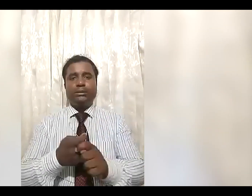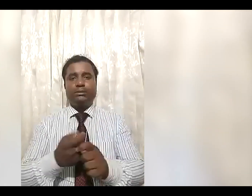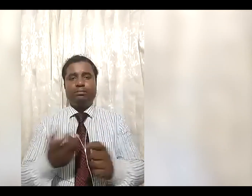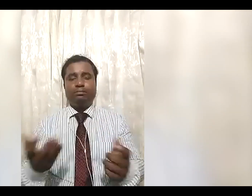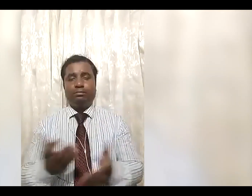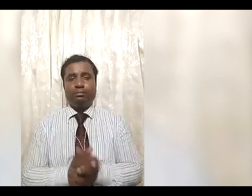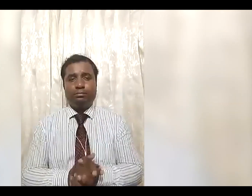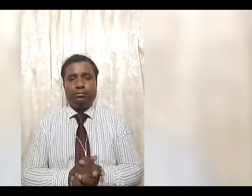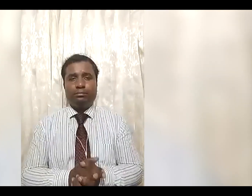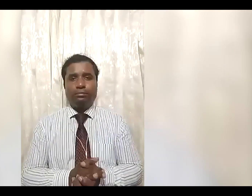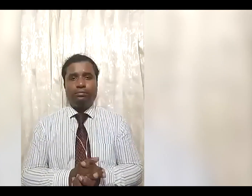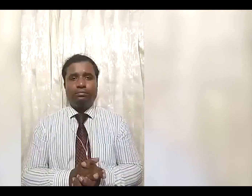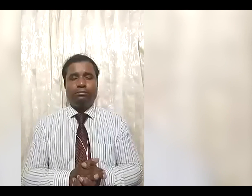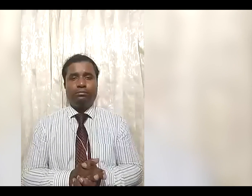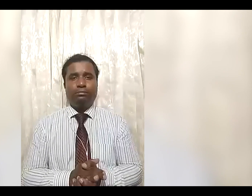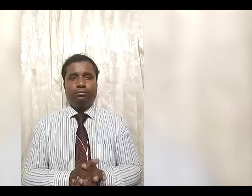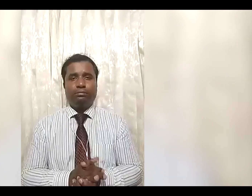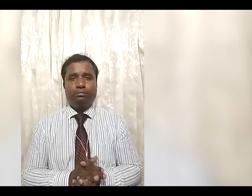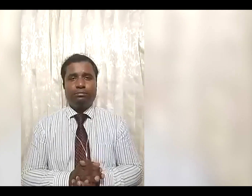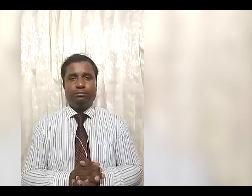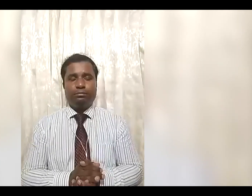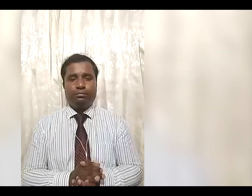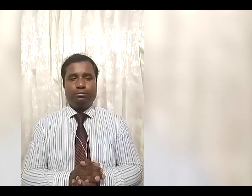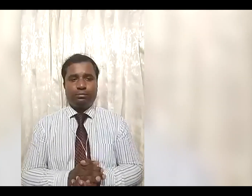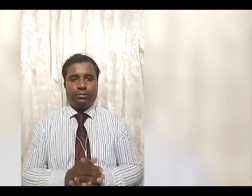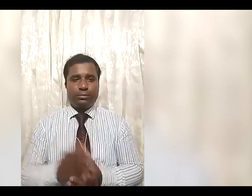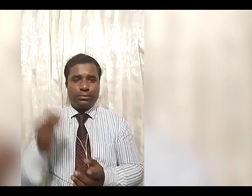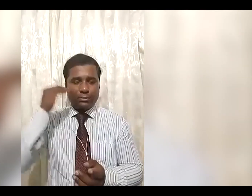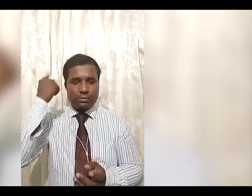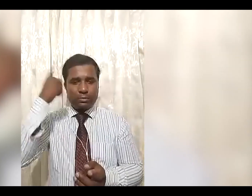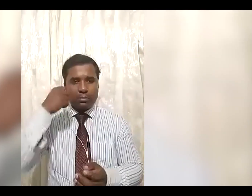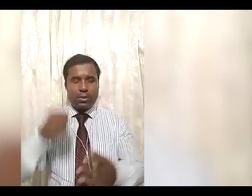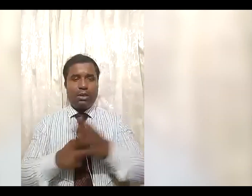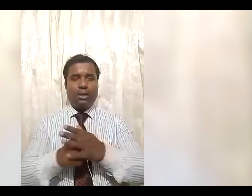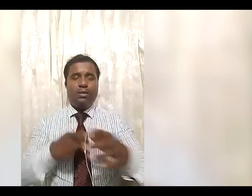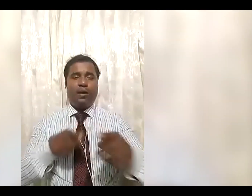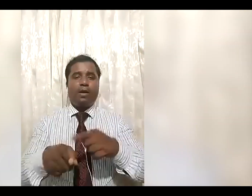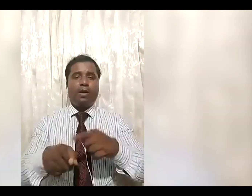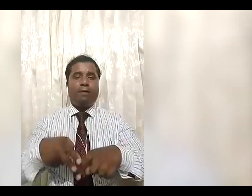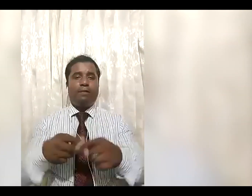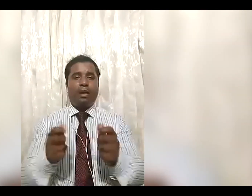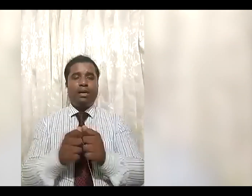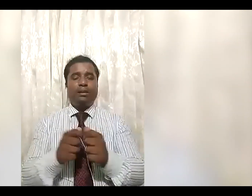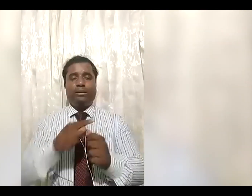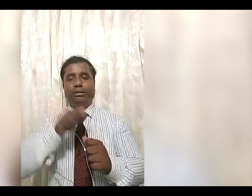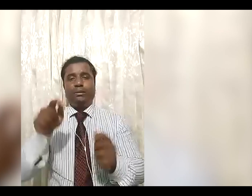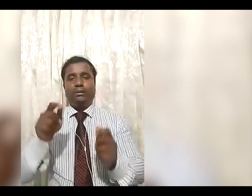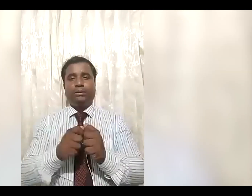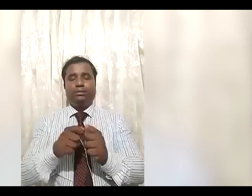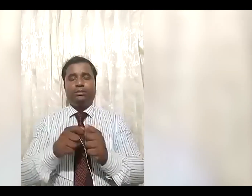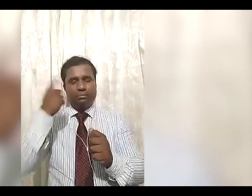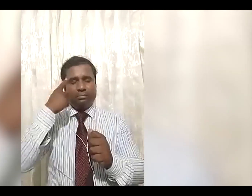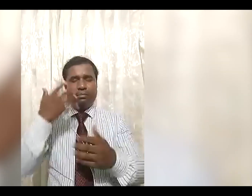they're standardized questions related to disability that are also based on functioning. So for example, do you have difficulty climbing stairs? Do you